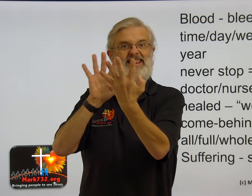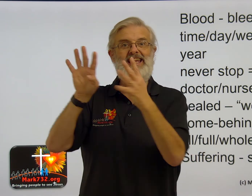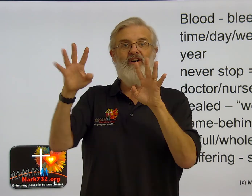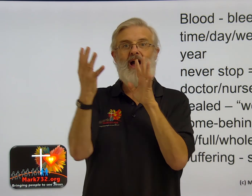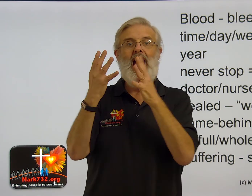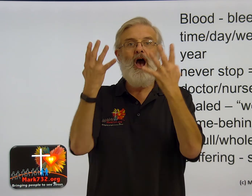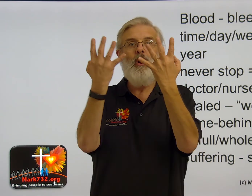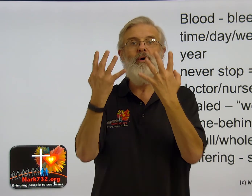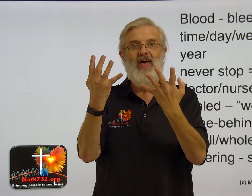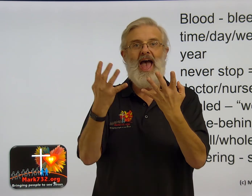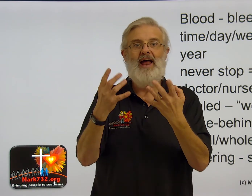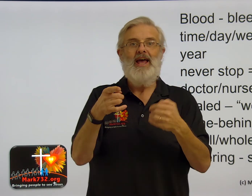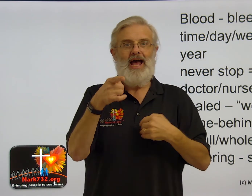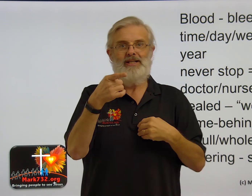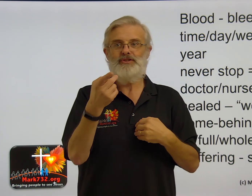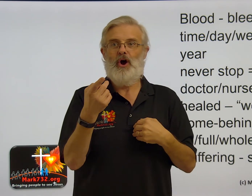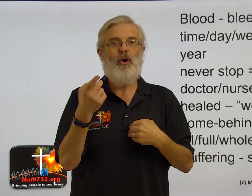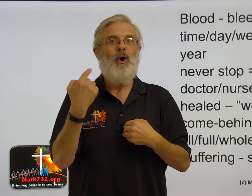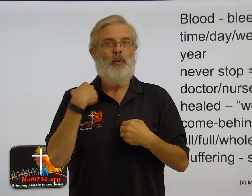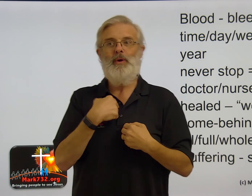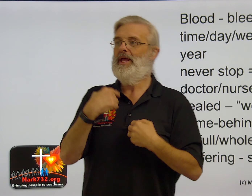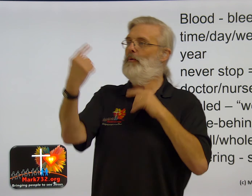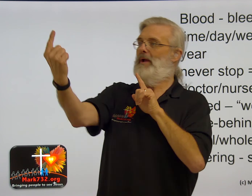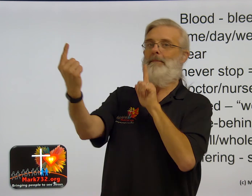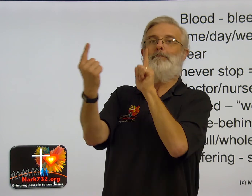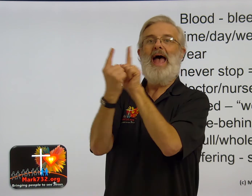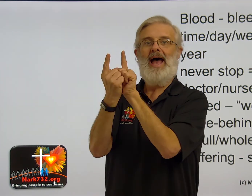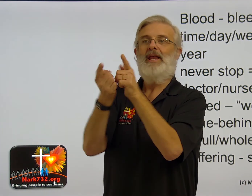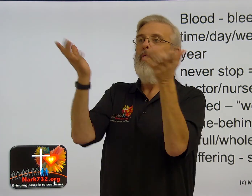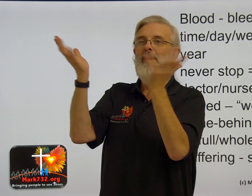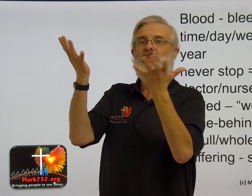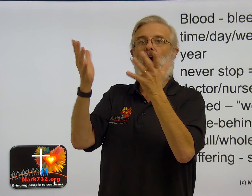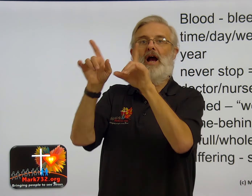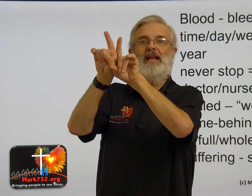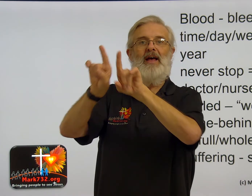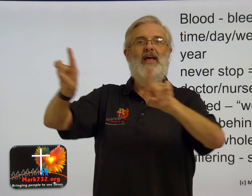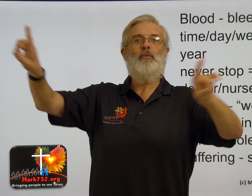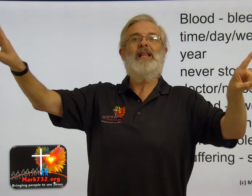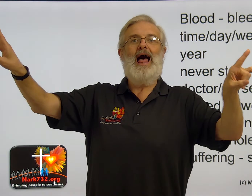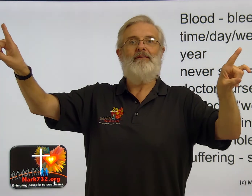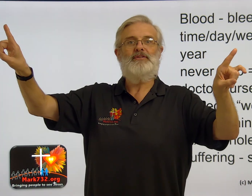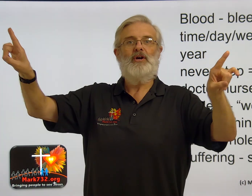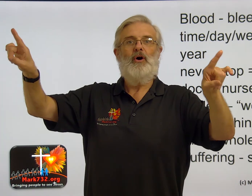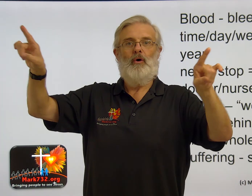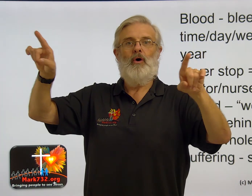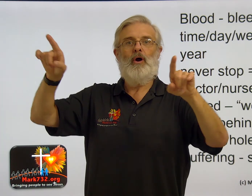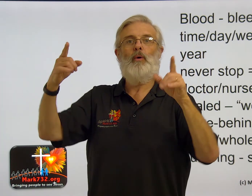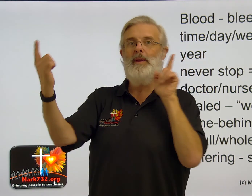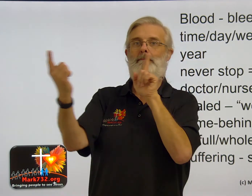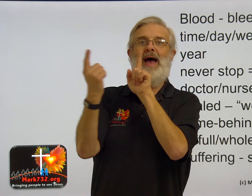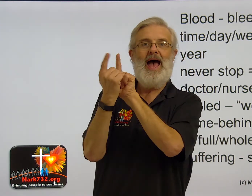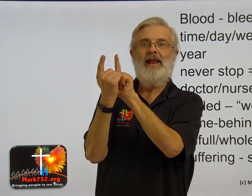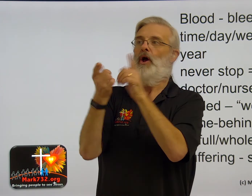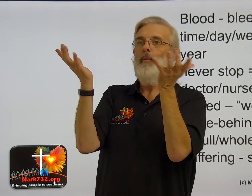of how that, and so we met, we talked, and then we left. Or we met, we